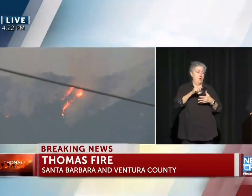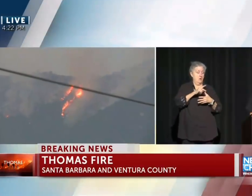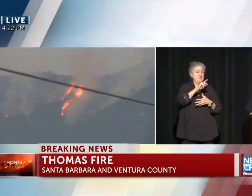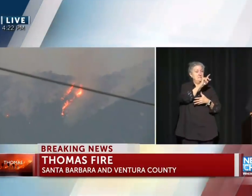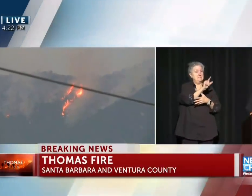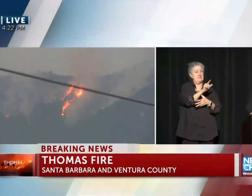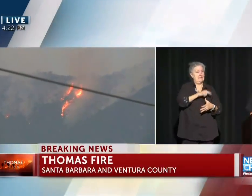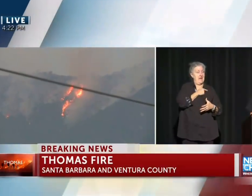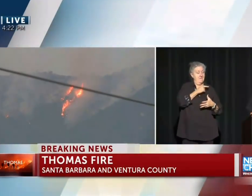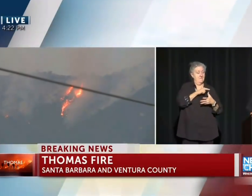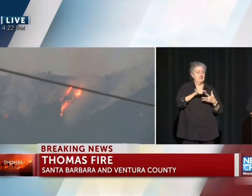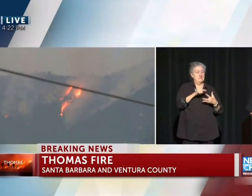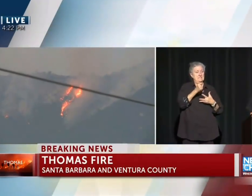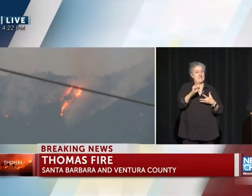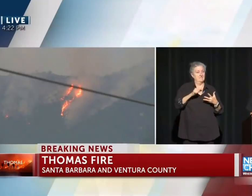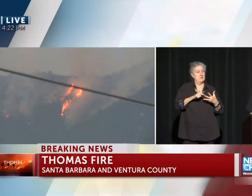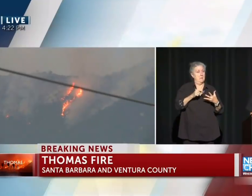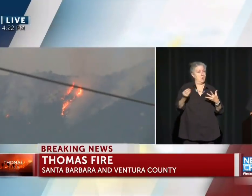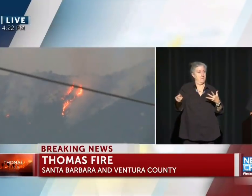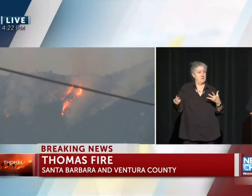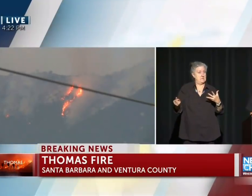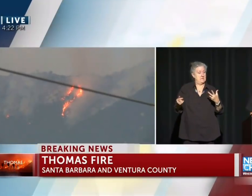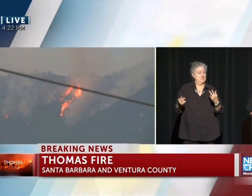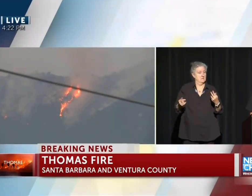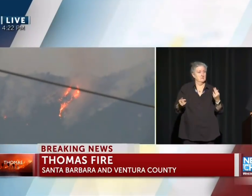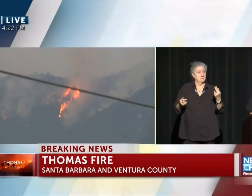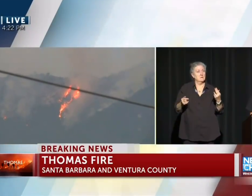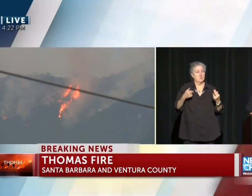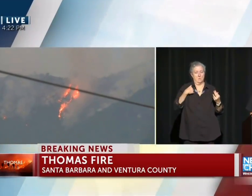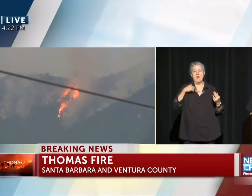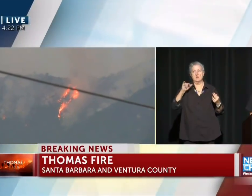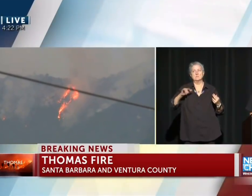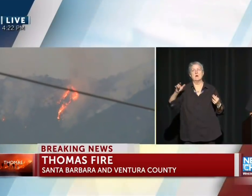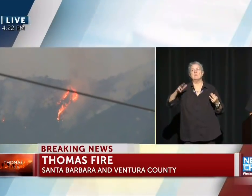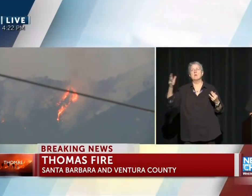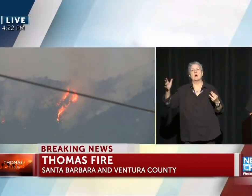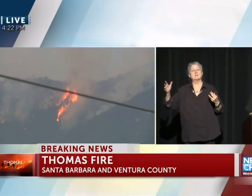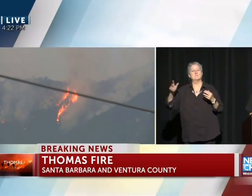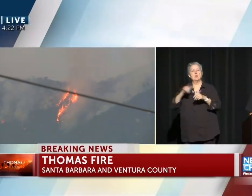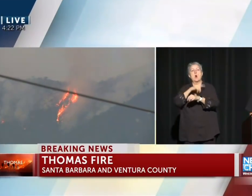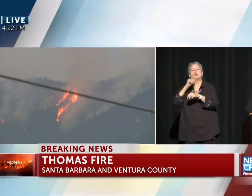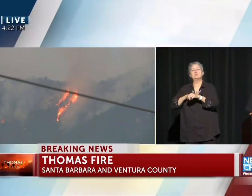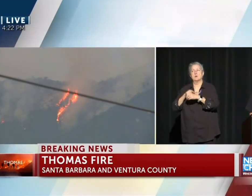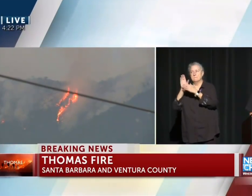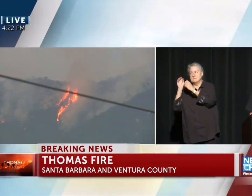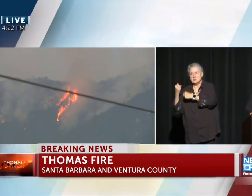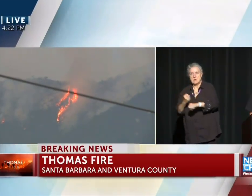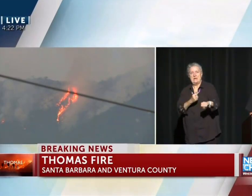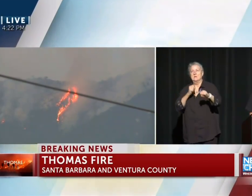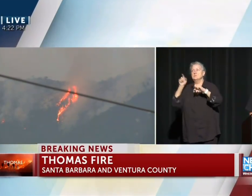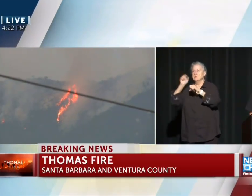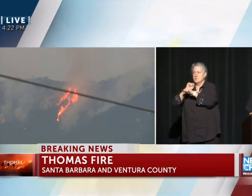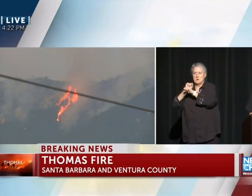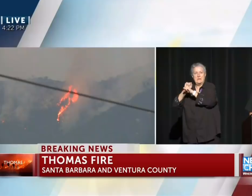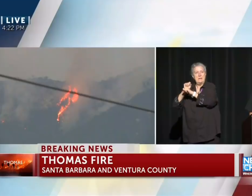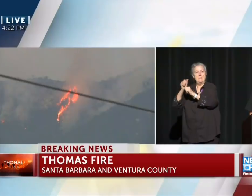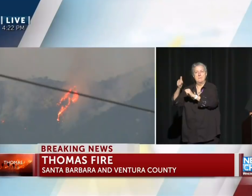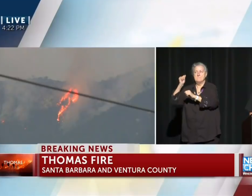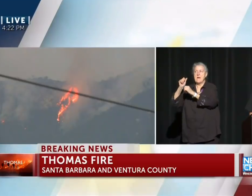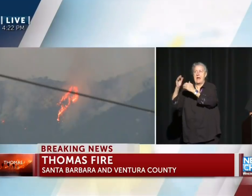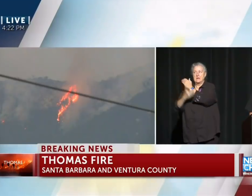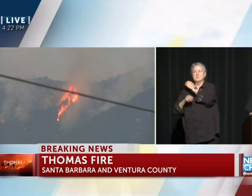have a large contingent that's also working in the backcountry and strategies, long-term strategies to utilize both previous